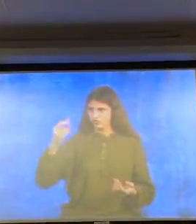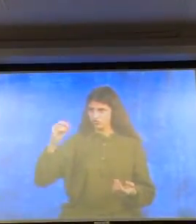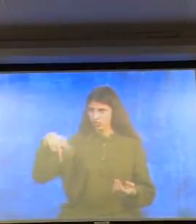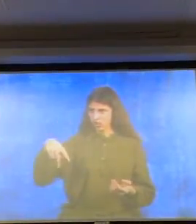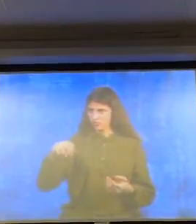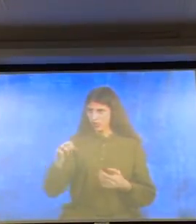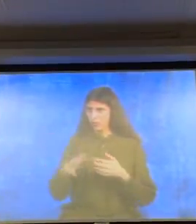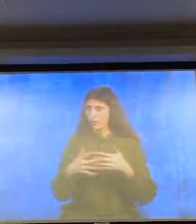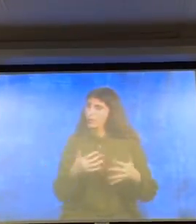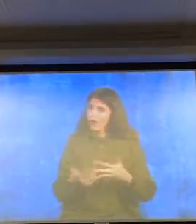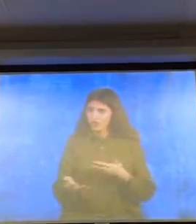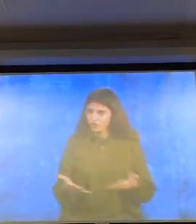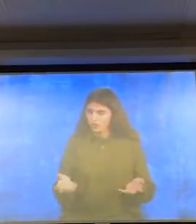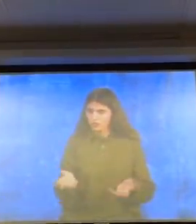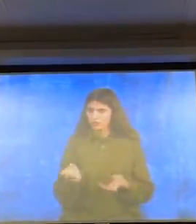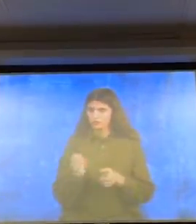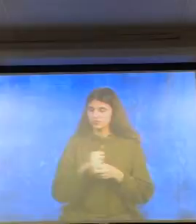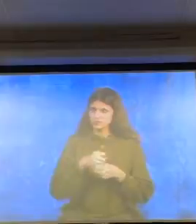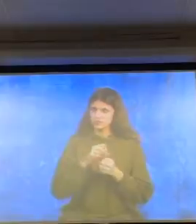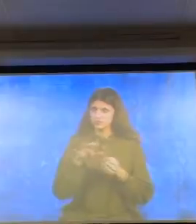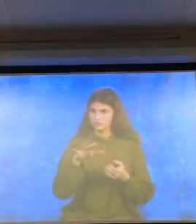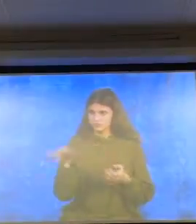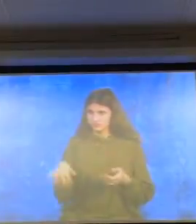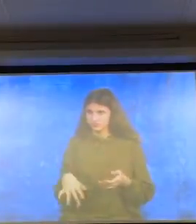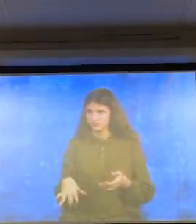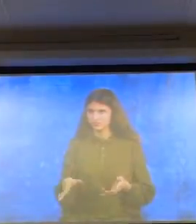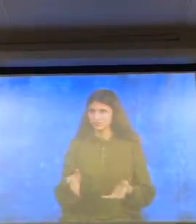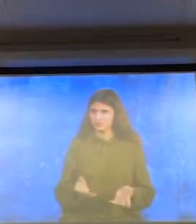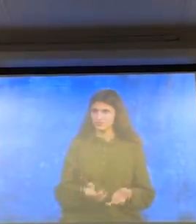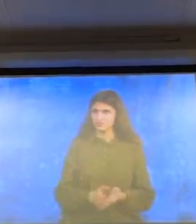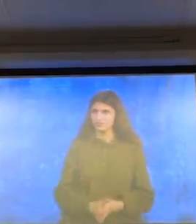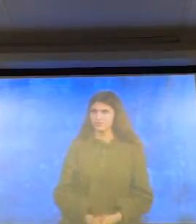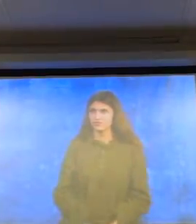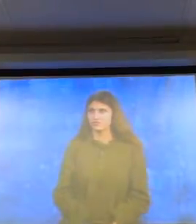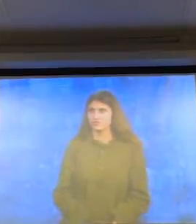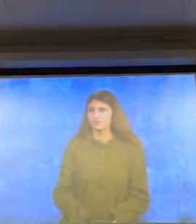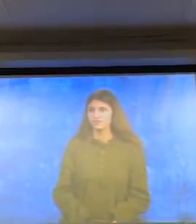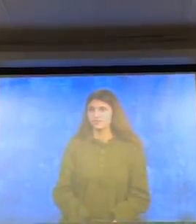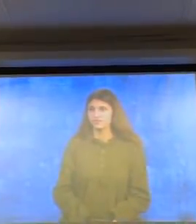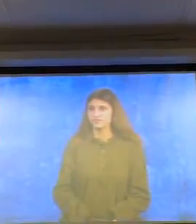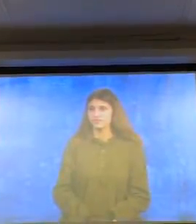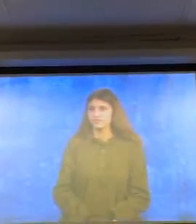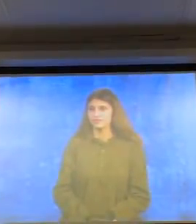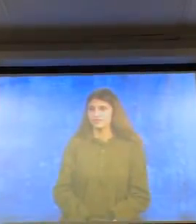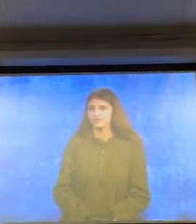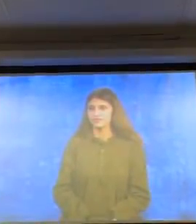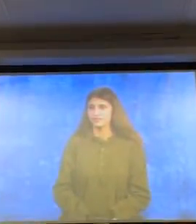use Photoshop or some other program to create the calendar.